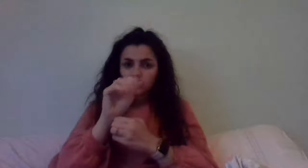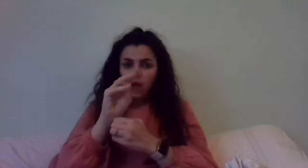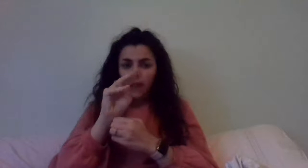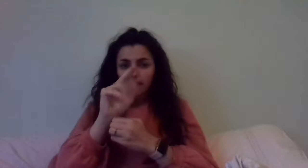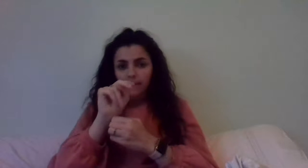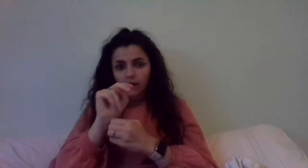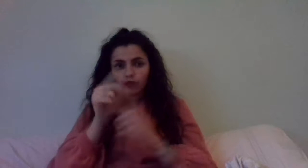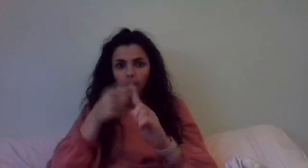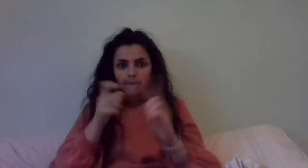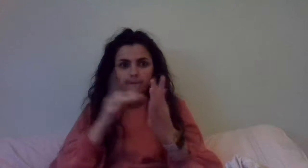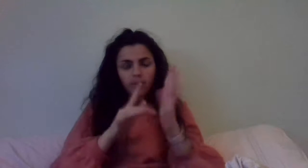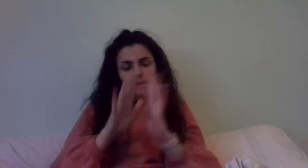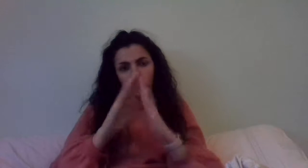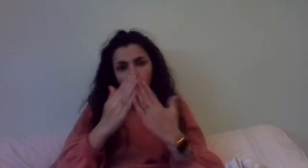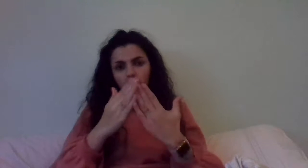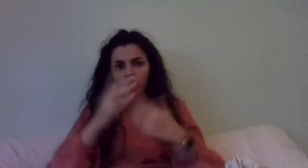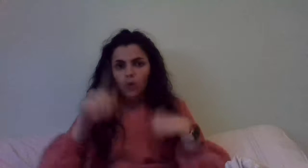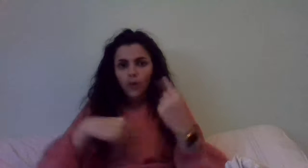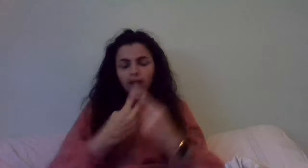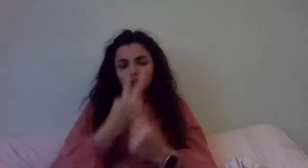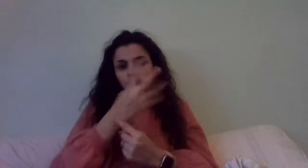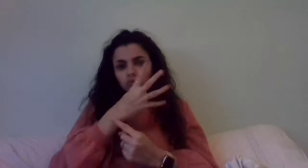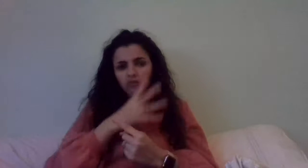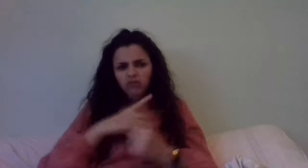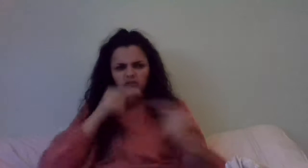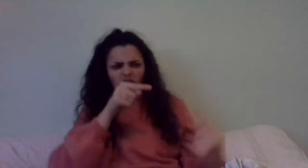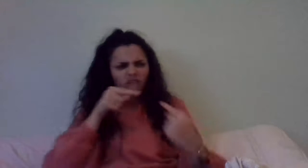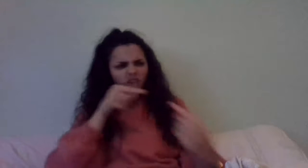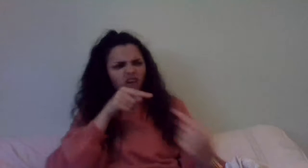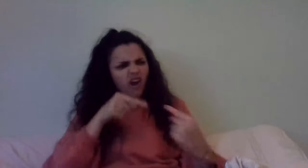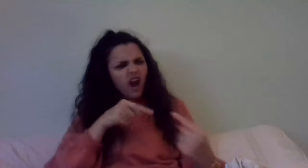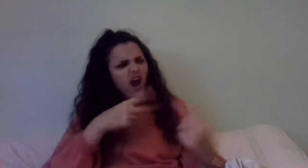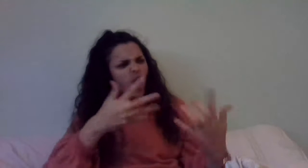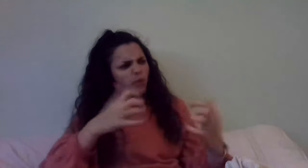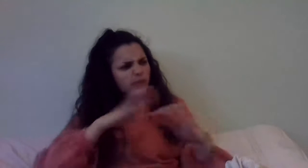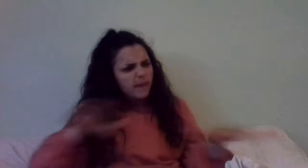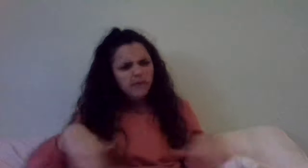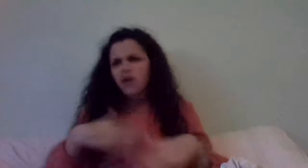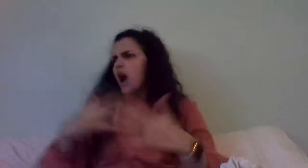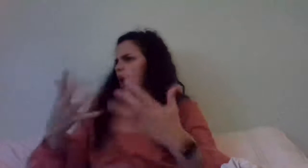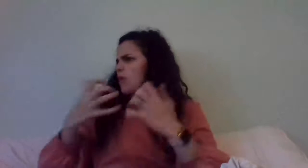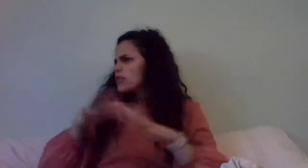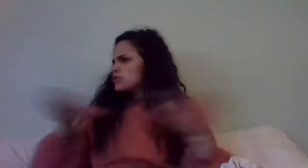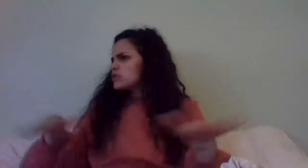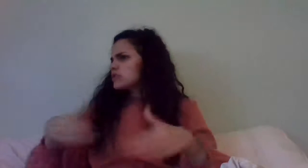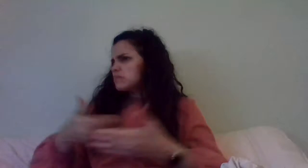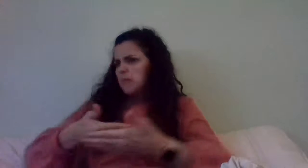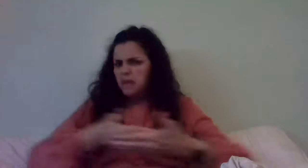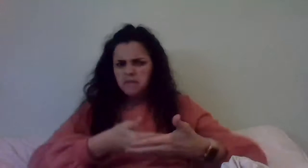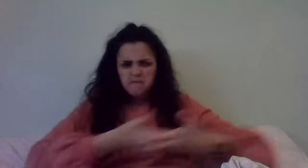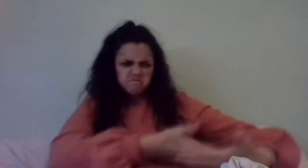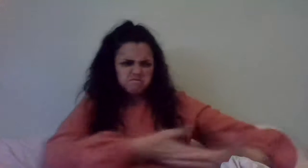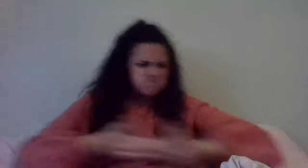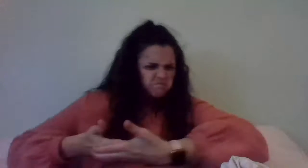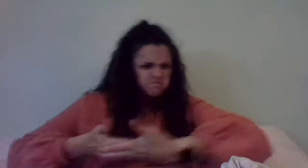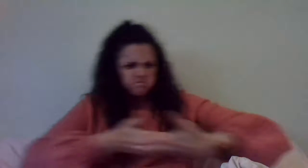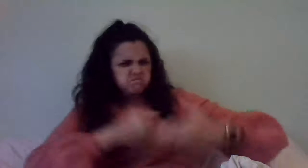a child belongs to, he says, we'll cut the child in half. One woman says, no, I do not want to cut the child in half. And so that's how Solomon knows